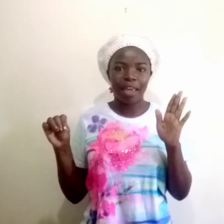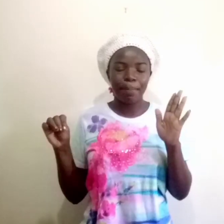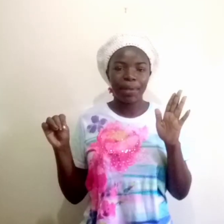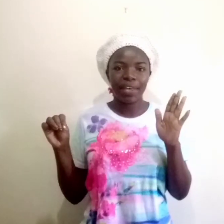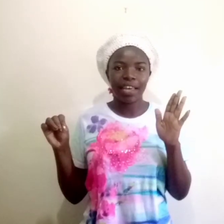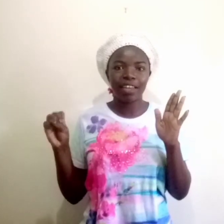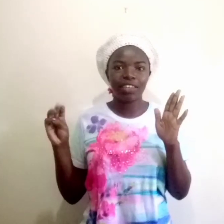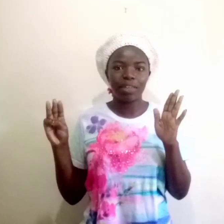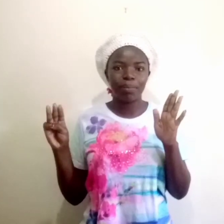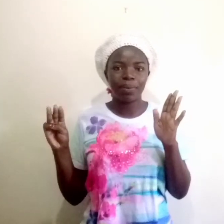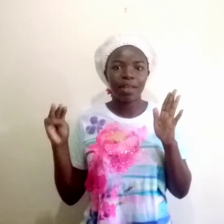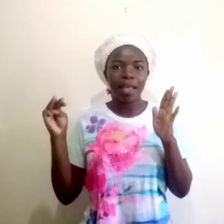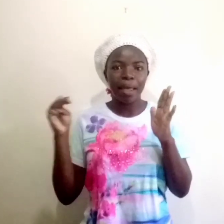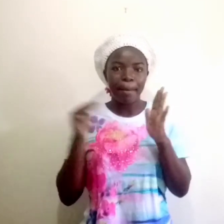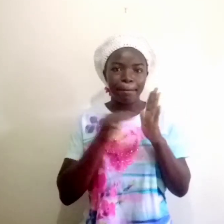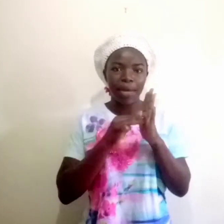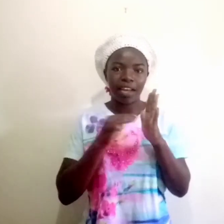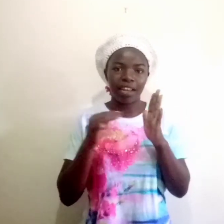M. handshake. Mark,